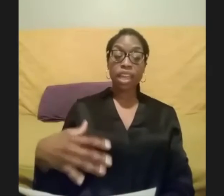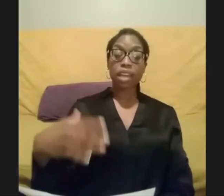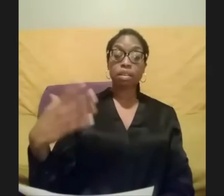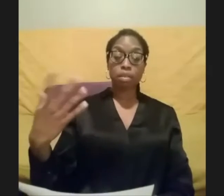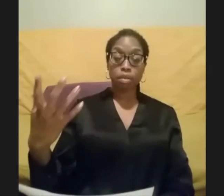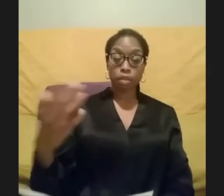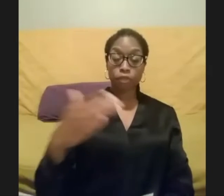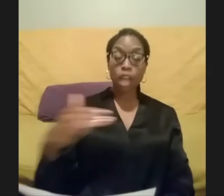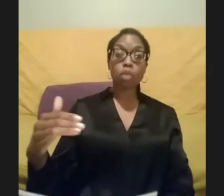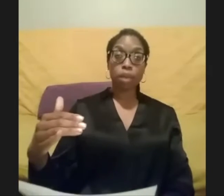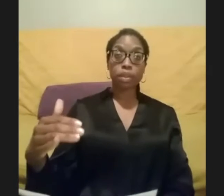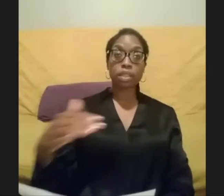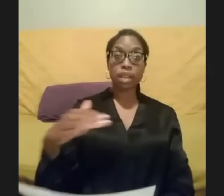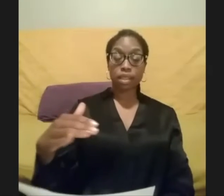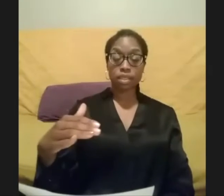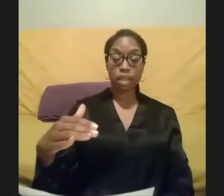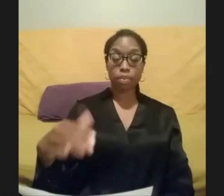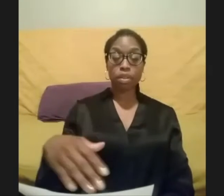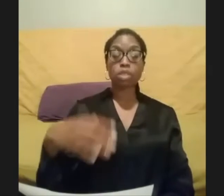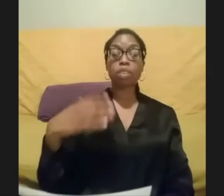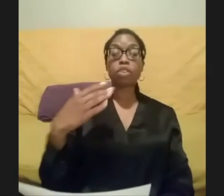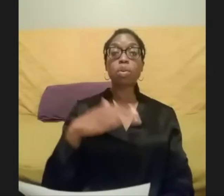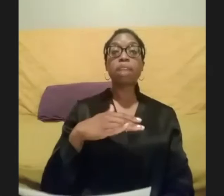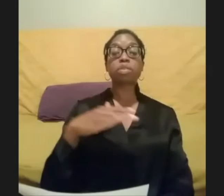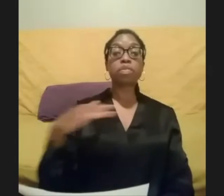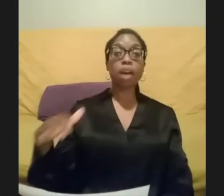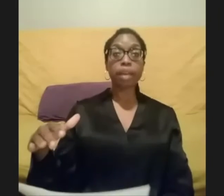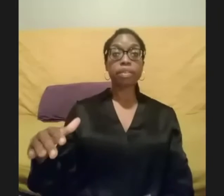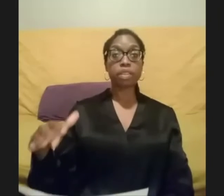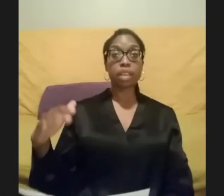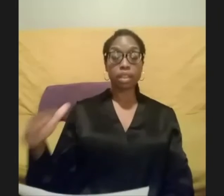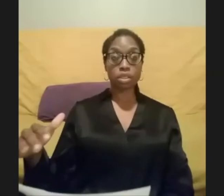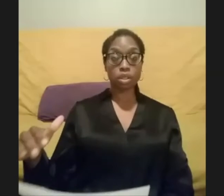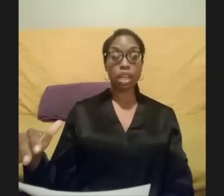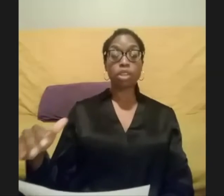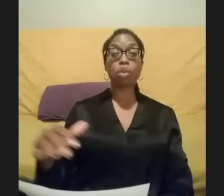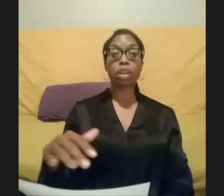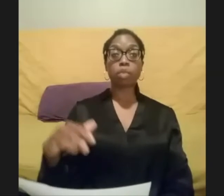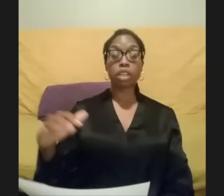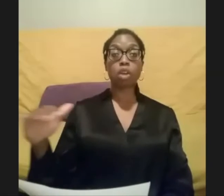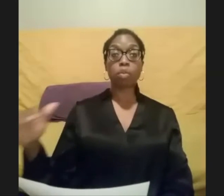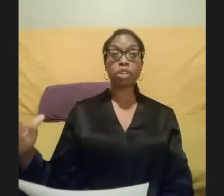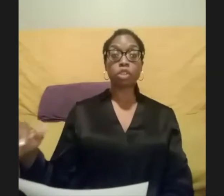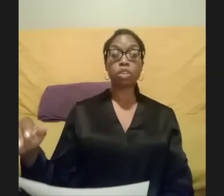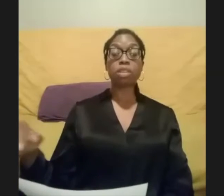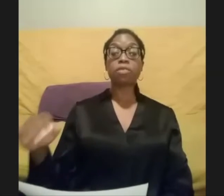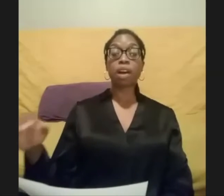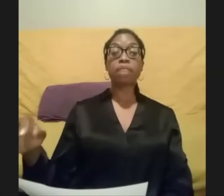then follow-up is the next step. So if you have survived cancer and you are in what they call remission, which means 5 years